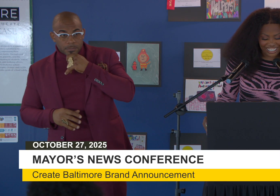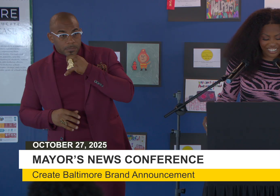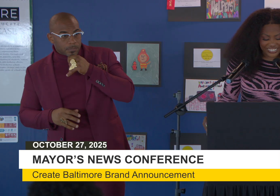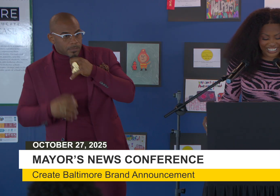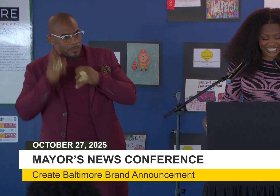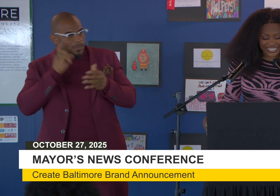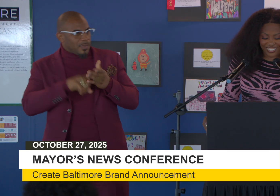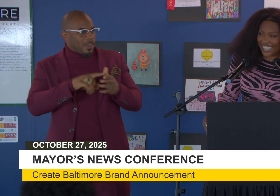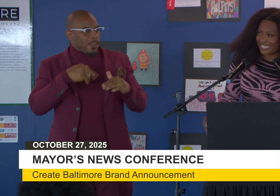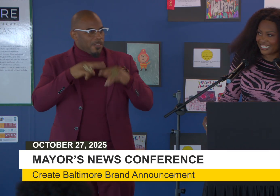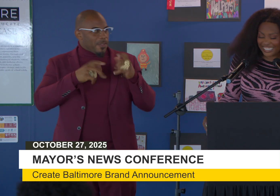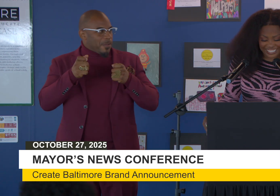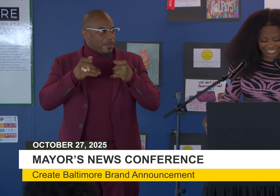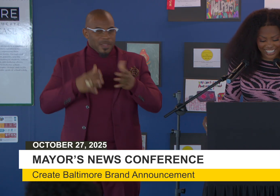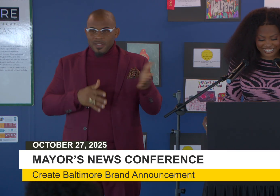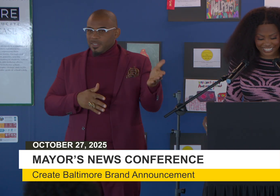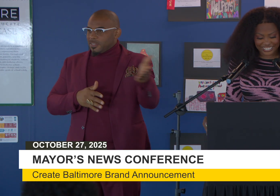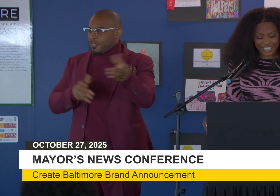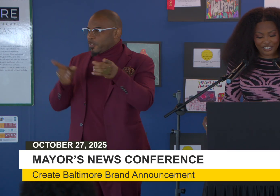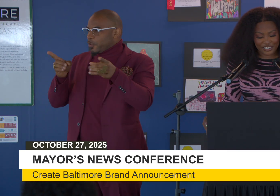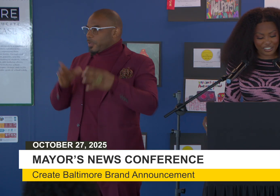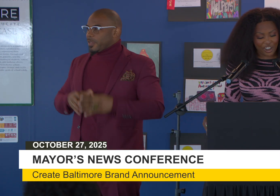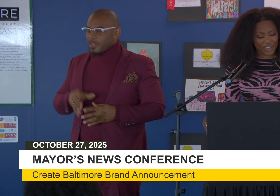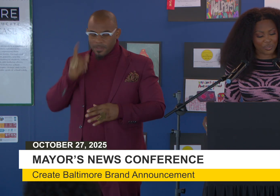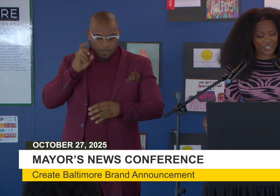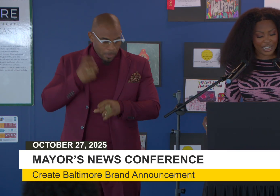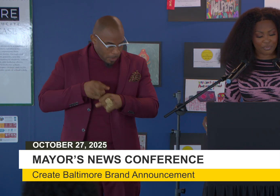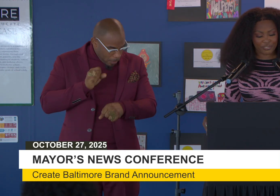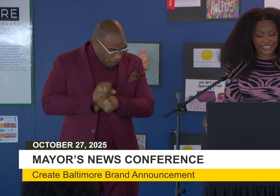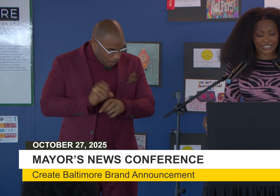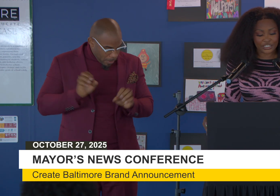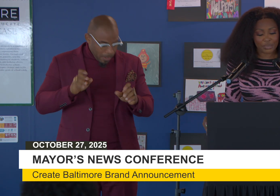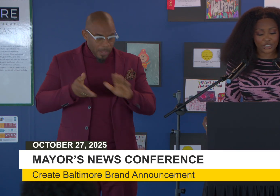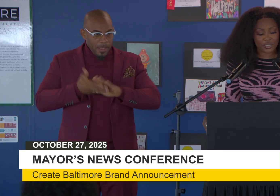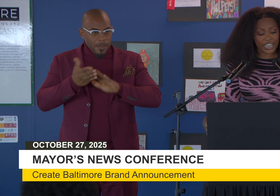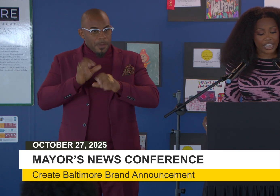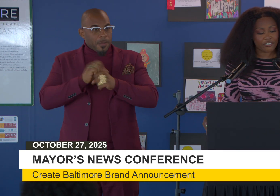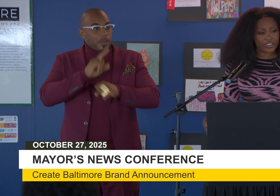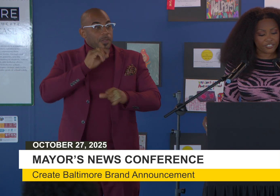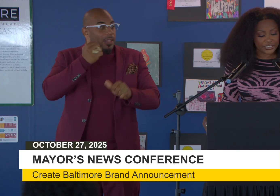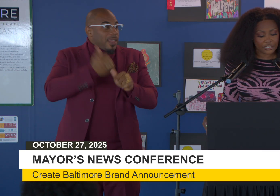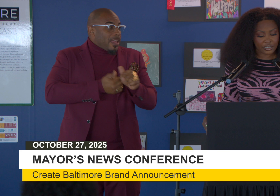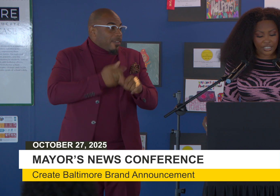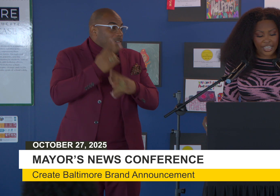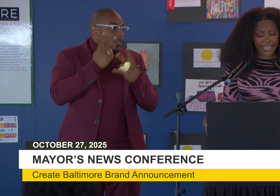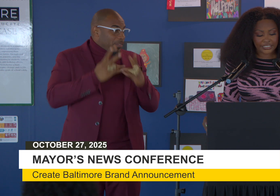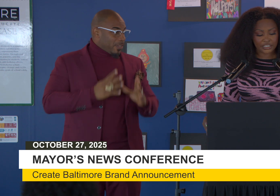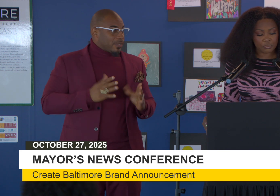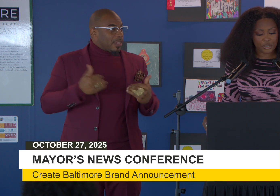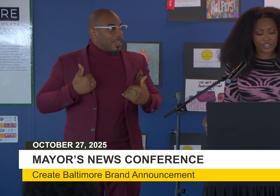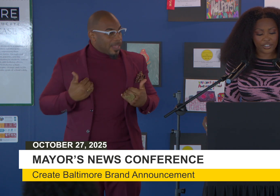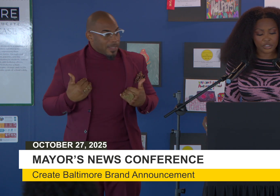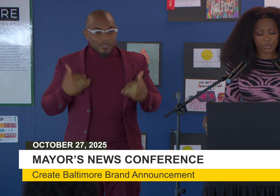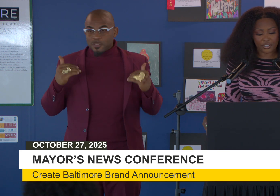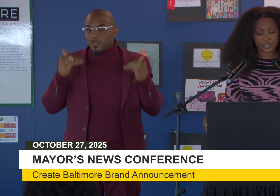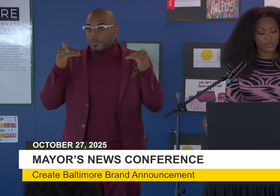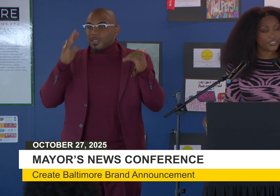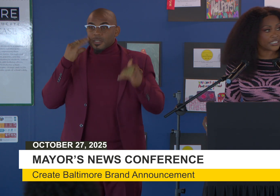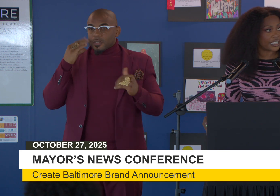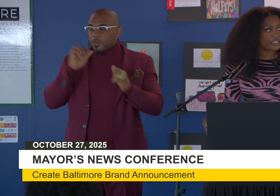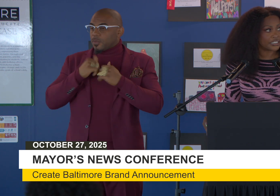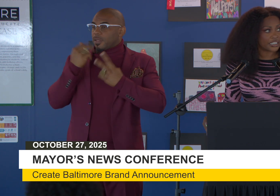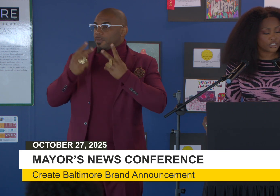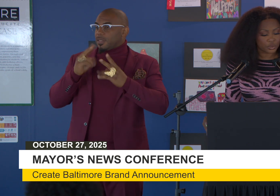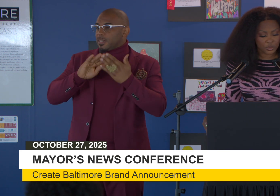Shout out to our facilities managers and directors for their hard work and operations to make sure that every visitor has a superior experience